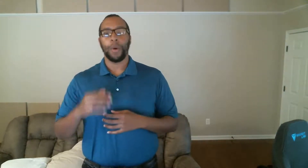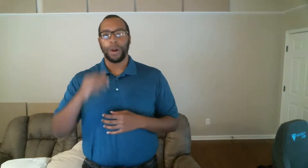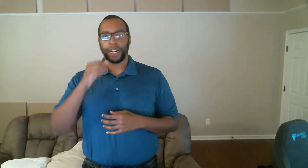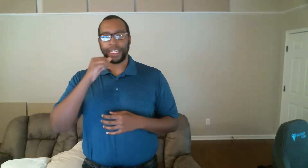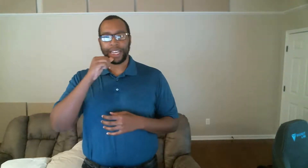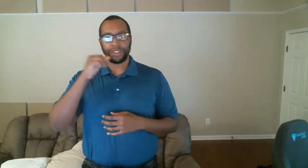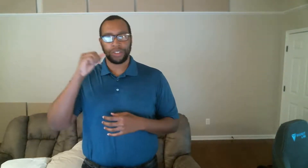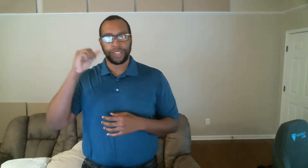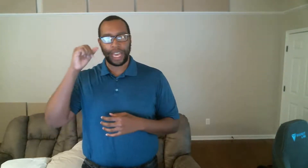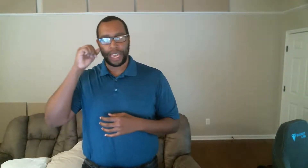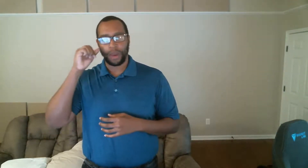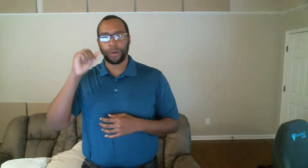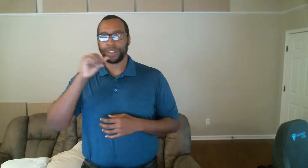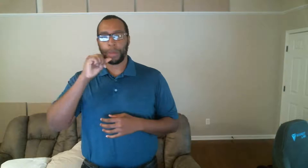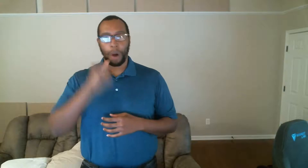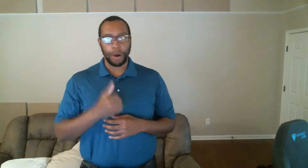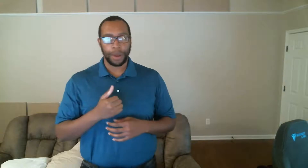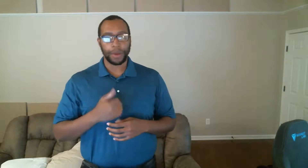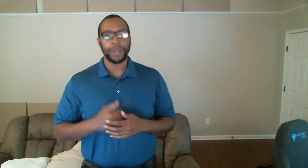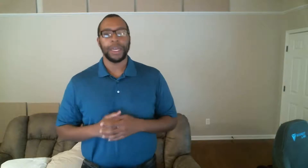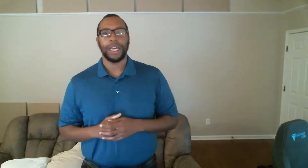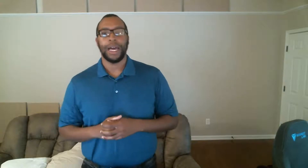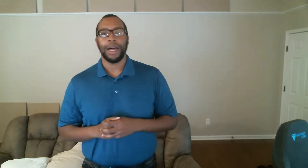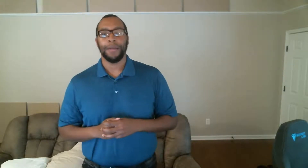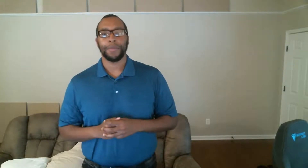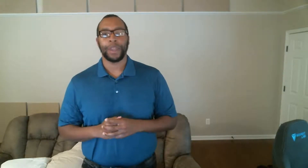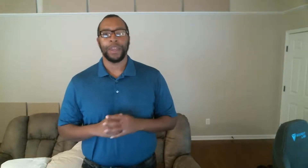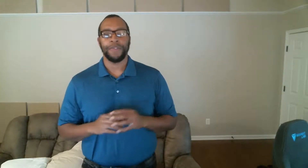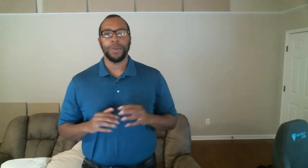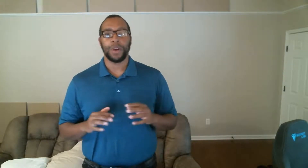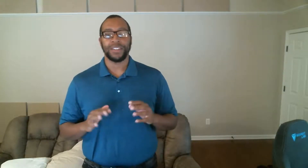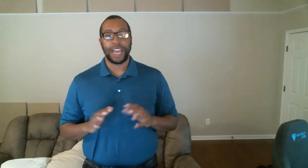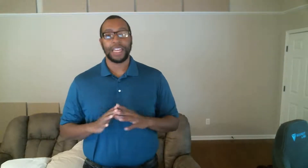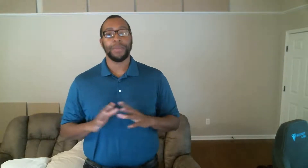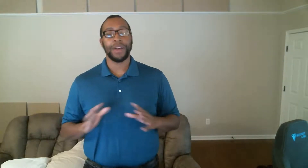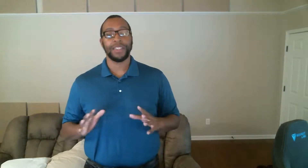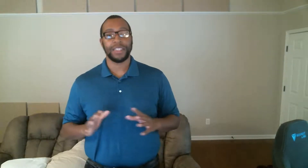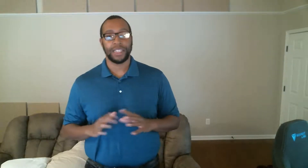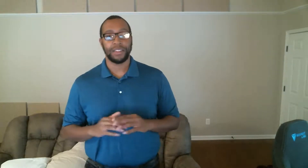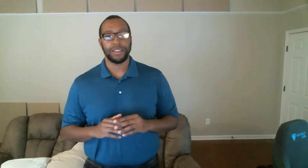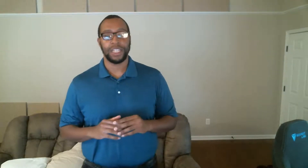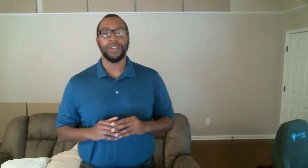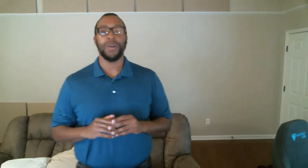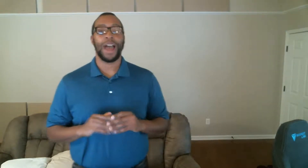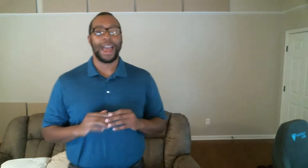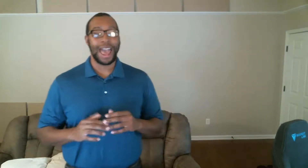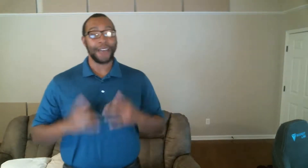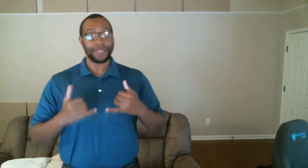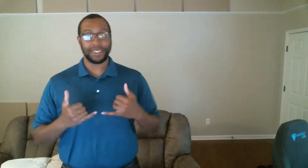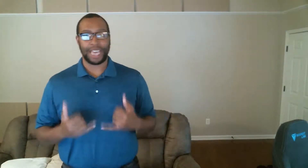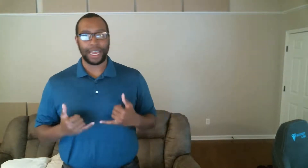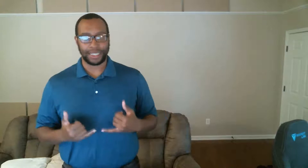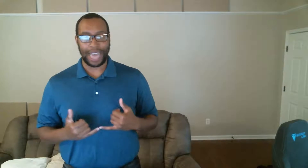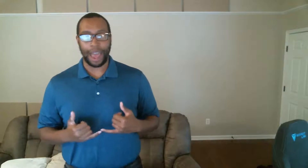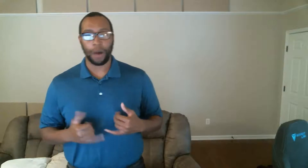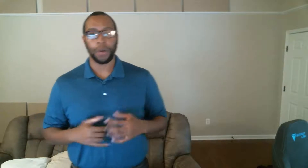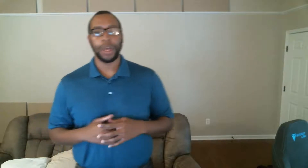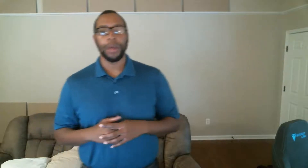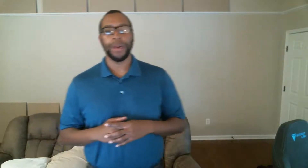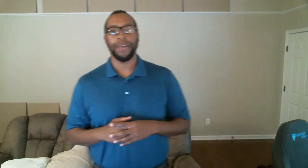or yesterday or tomorrow. If you are signing in present tense, then you don't have to sign now. But if you